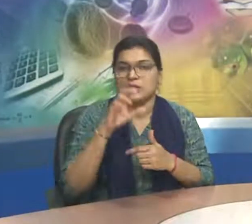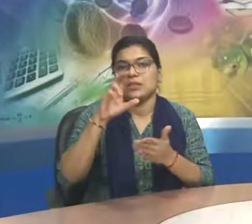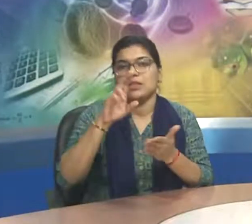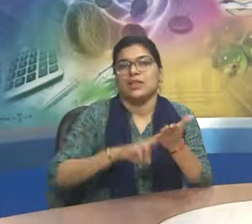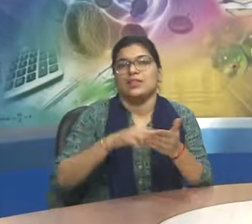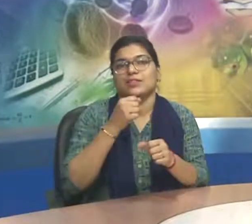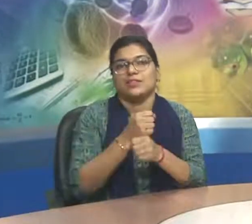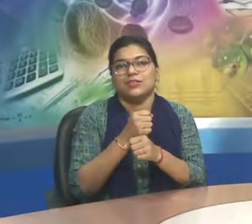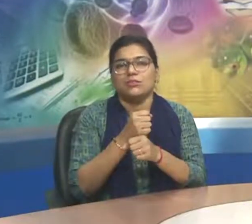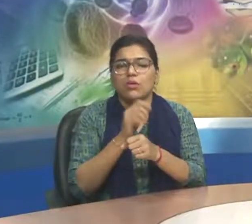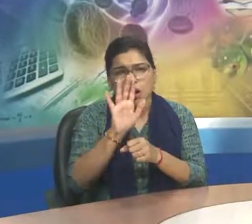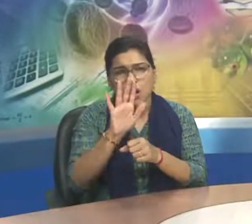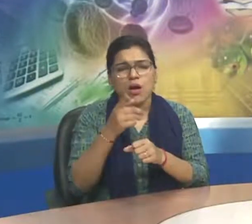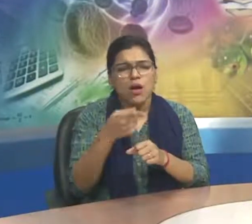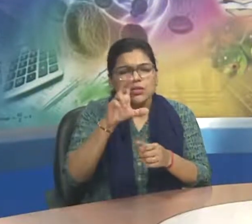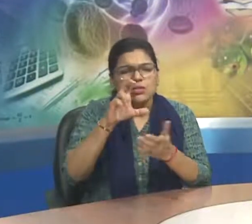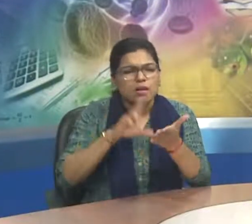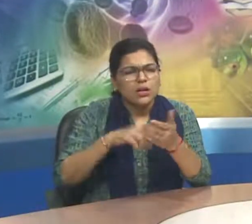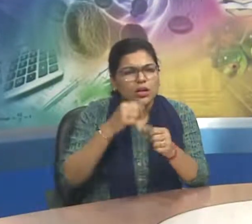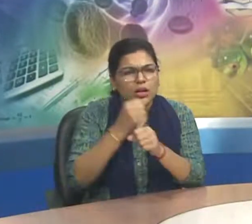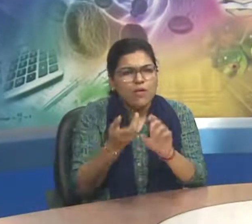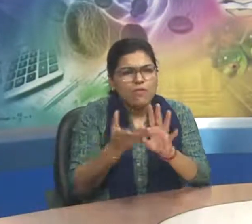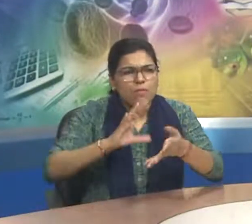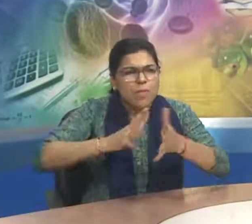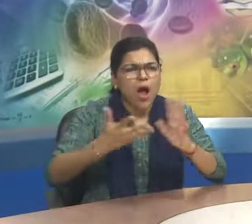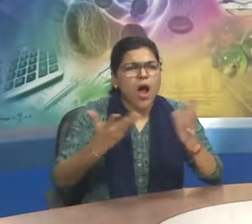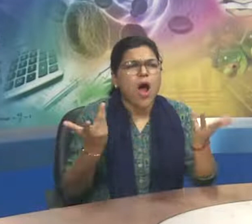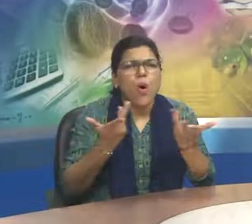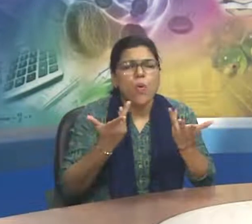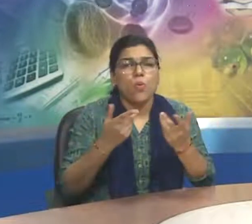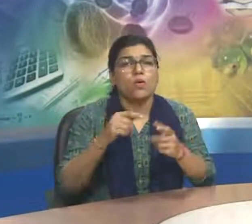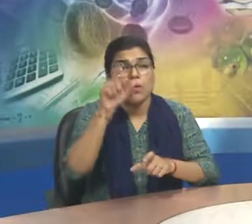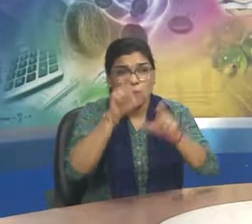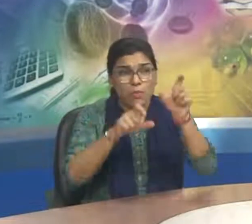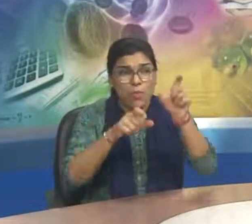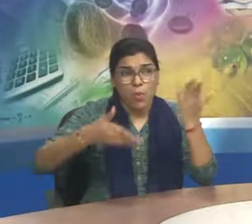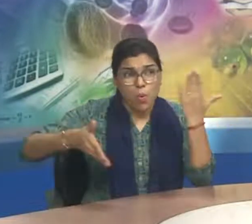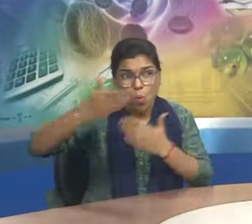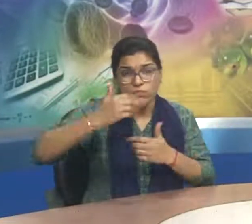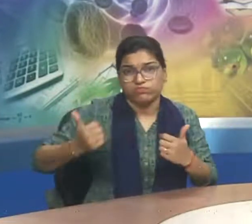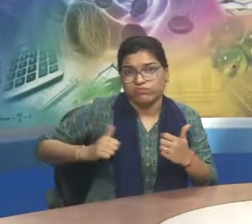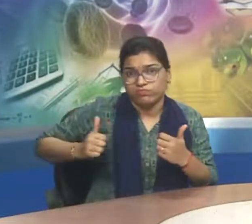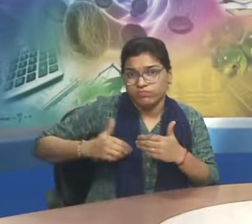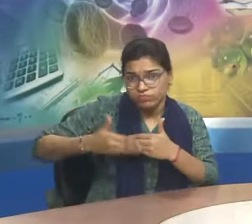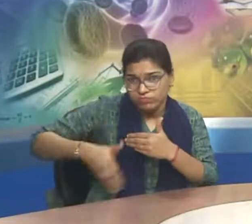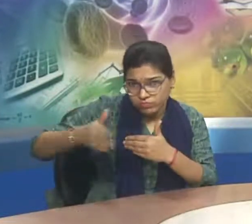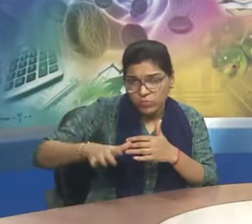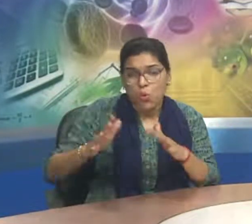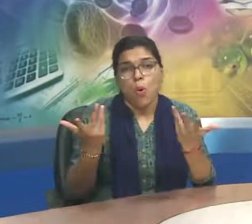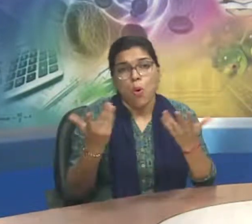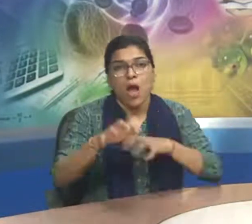not pollute the environment or does not pollute the air. So this CNG